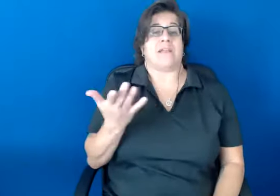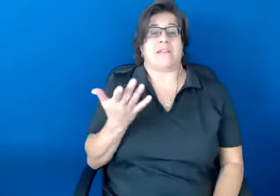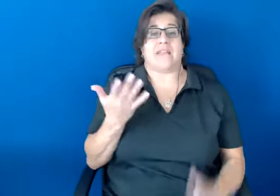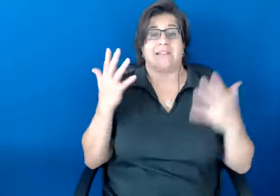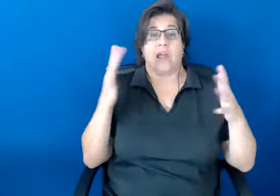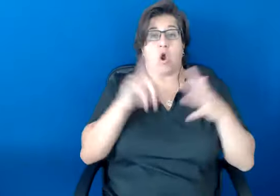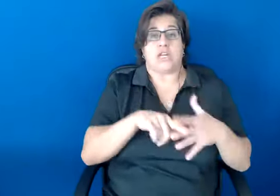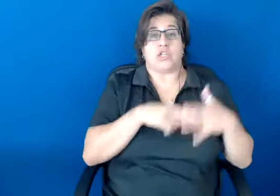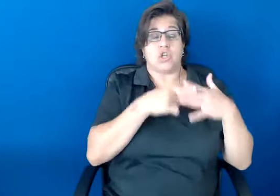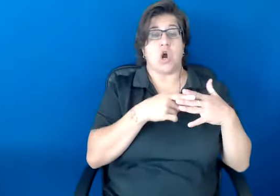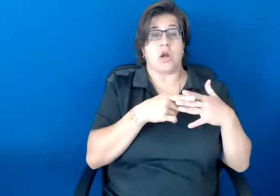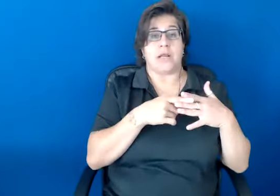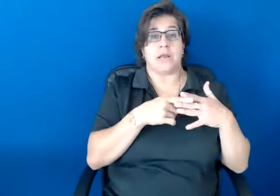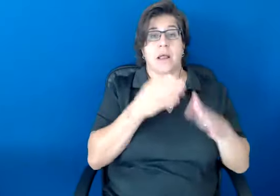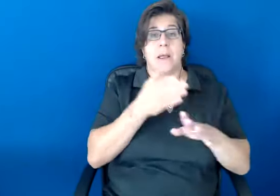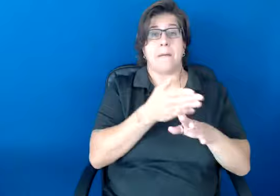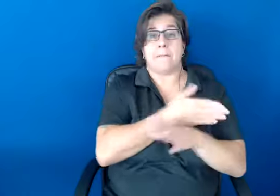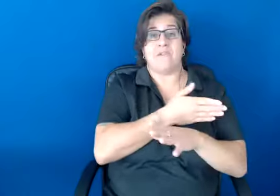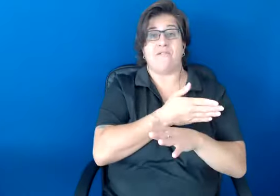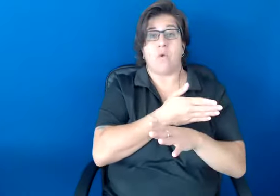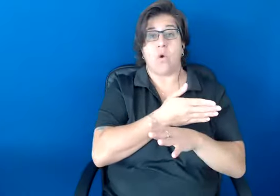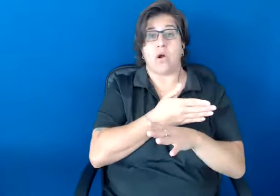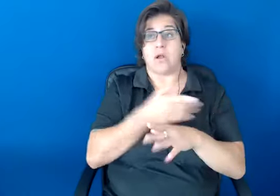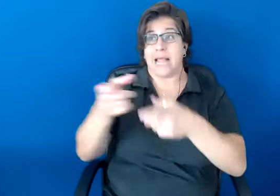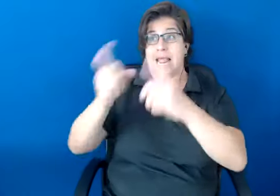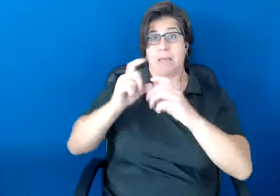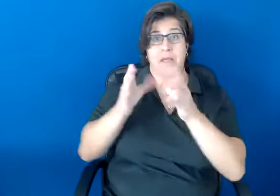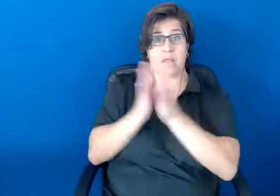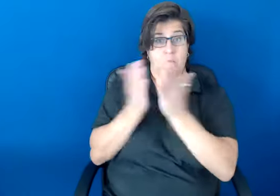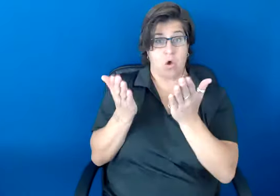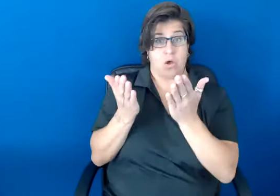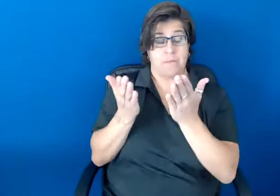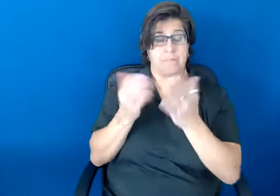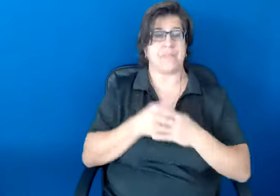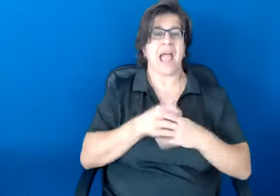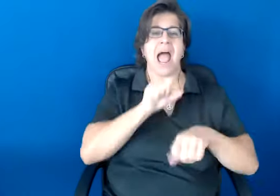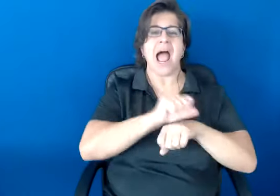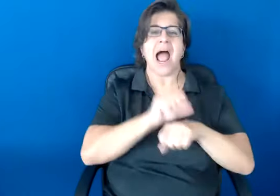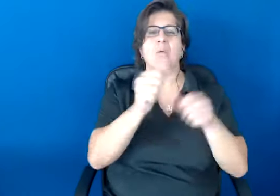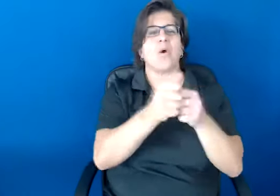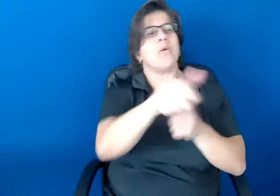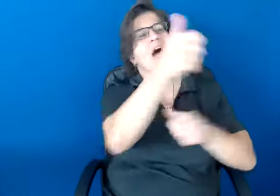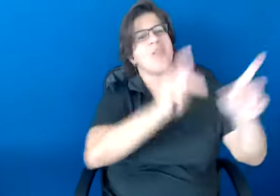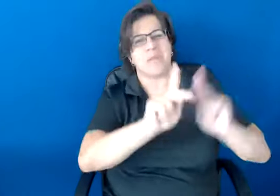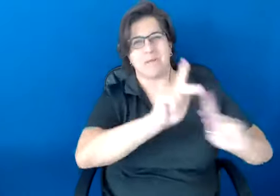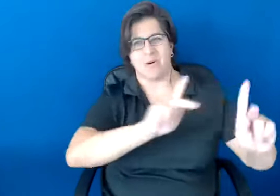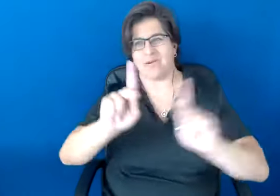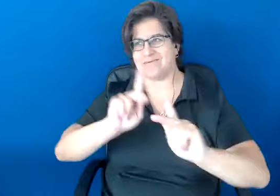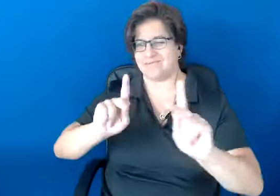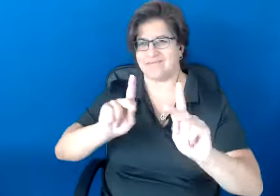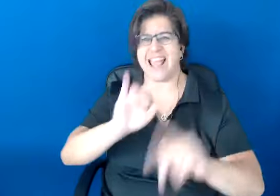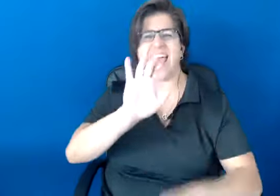started doing before I even got this book was I worked with others. That was the